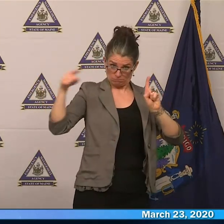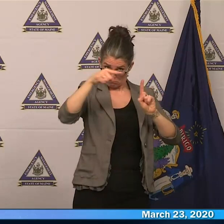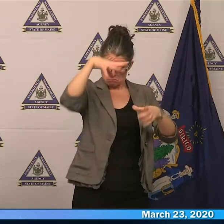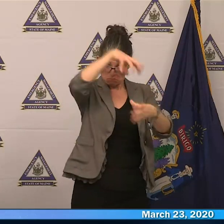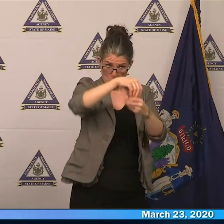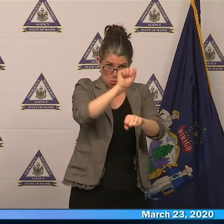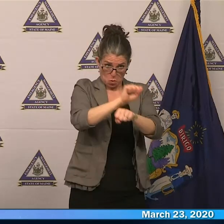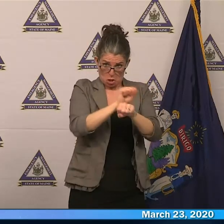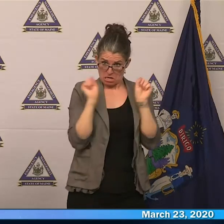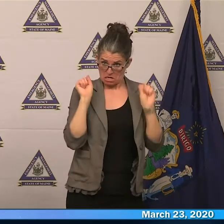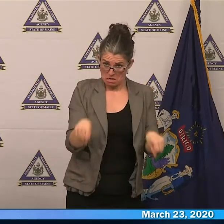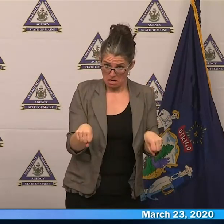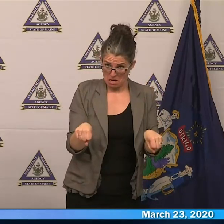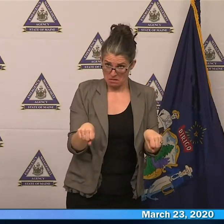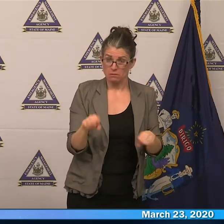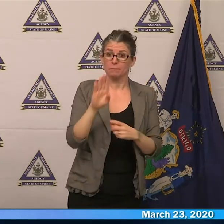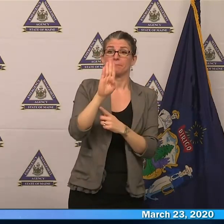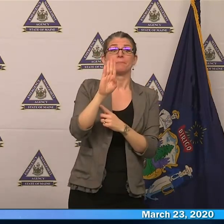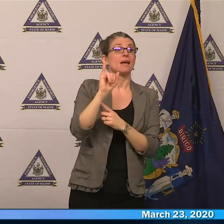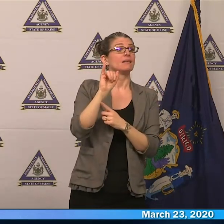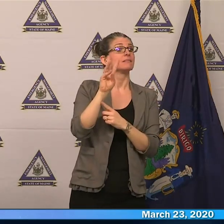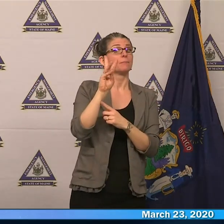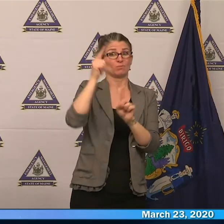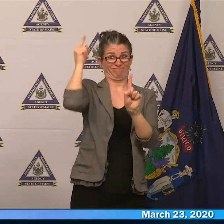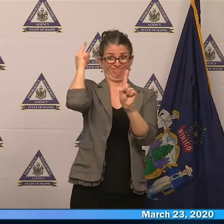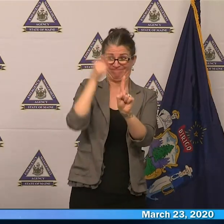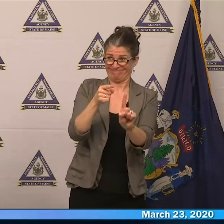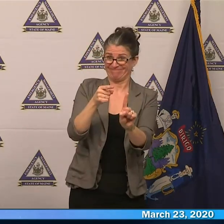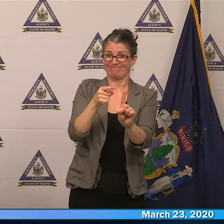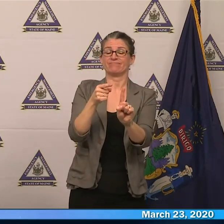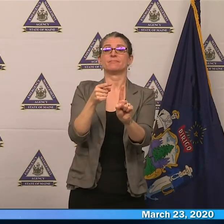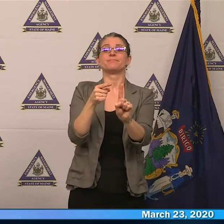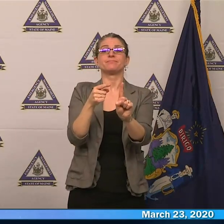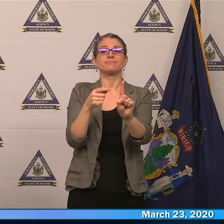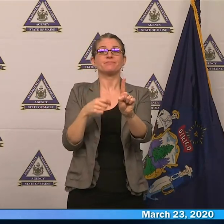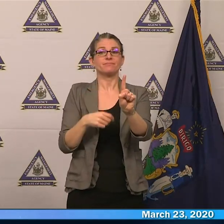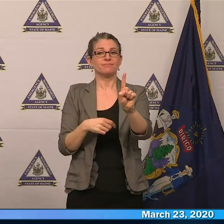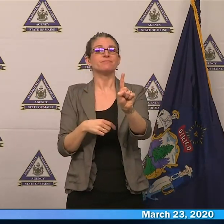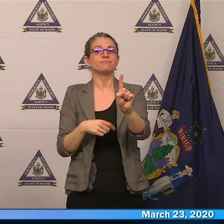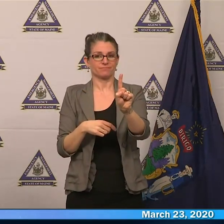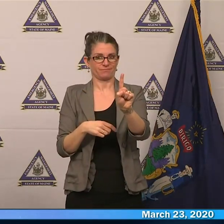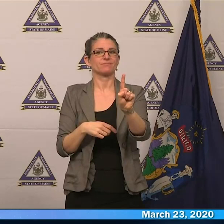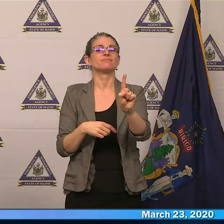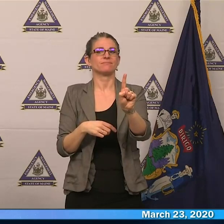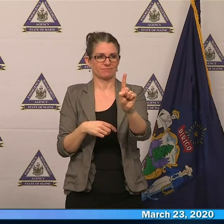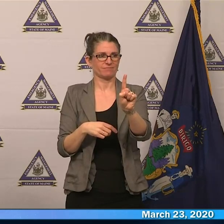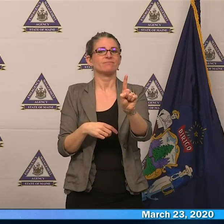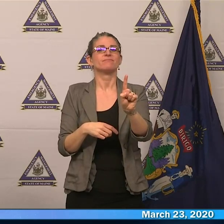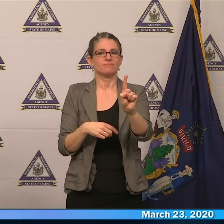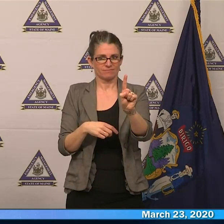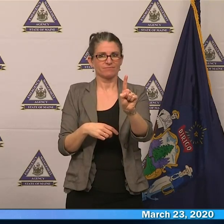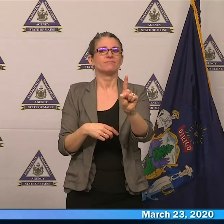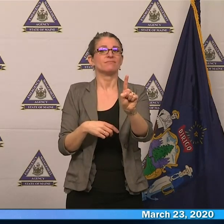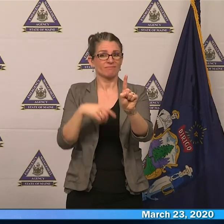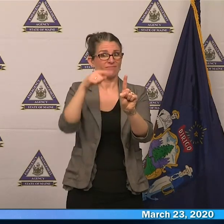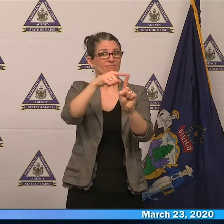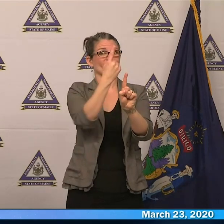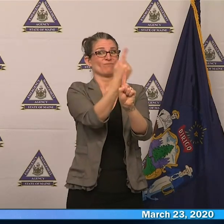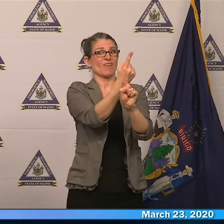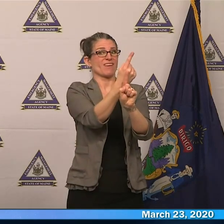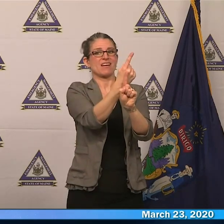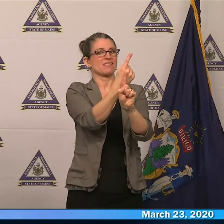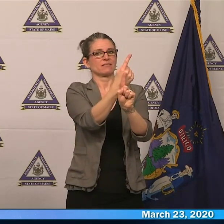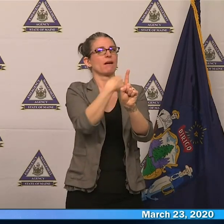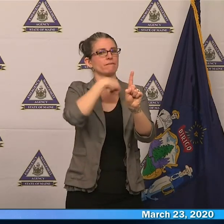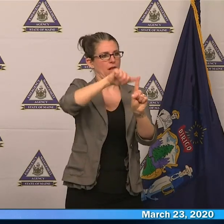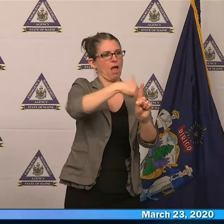particular, what I can say is that there are broader discussions there involving many different stakeholders, given the various